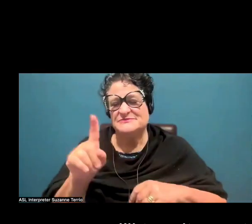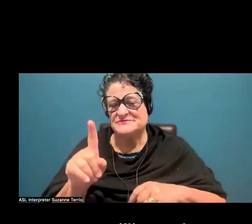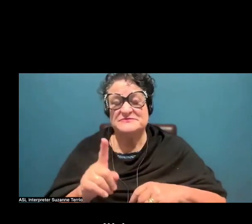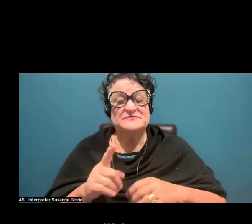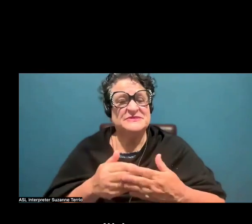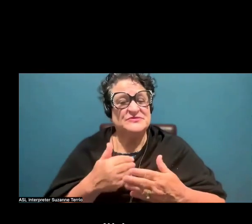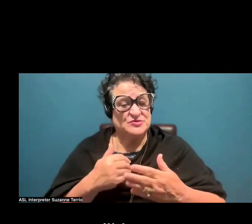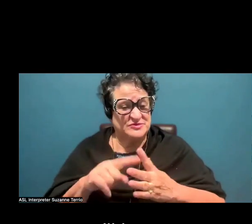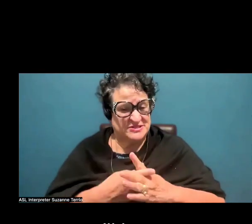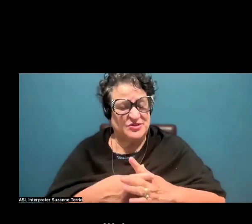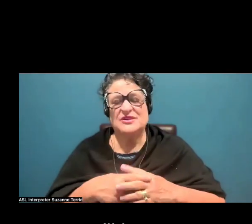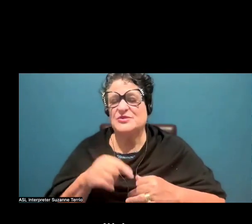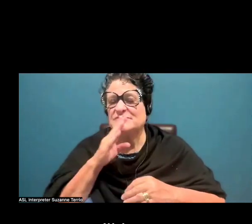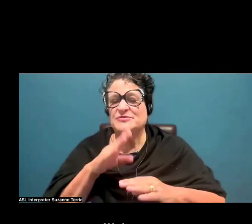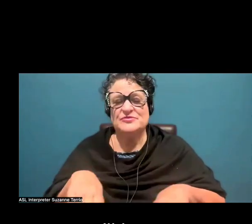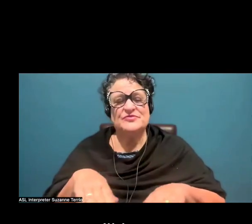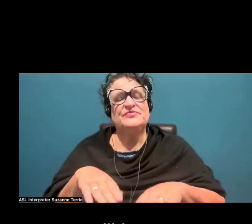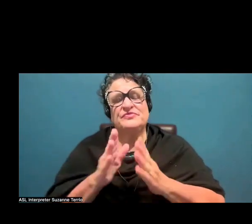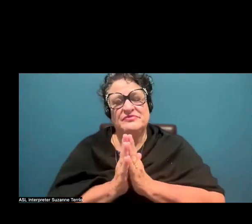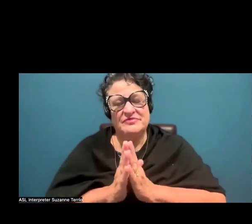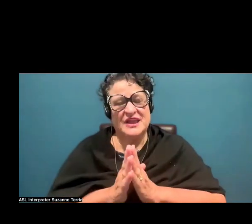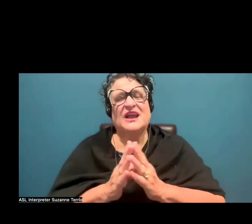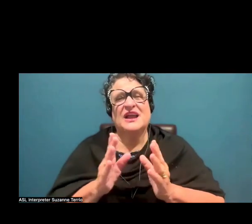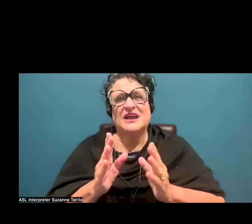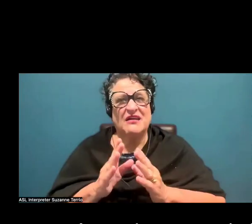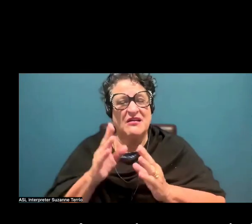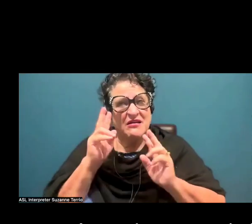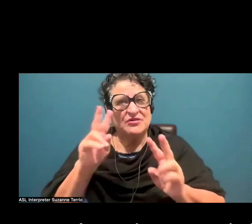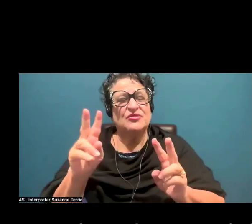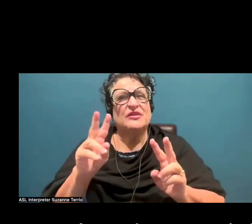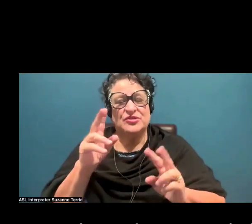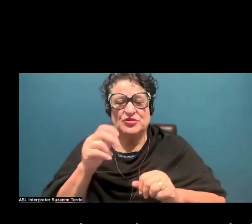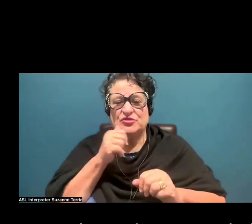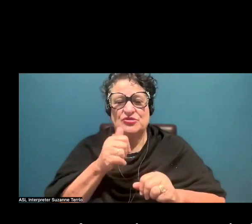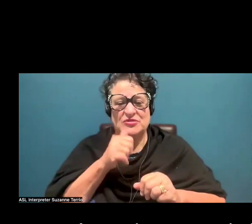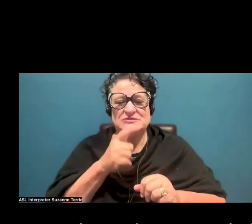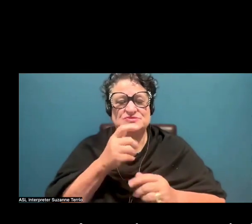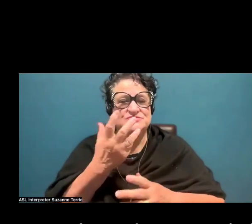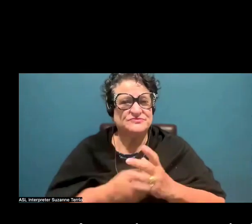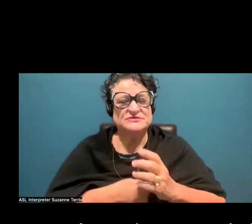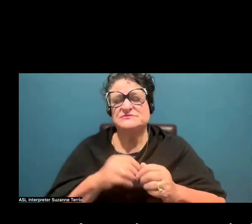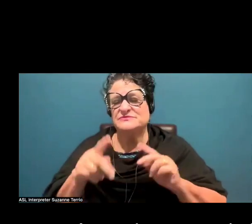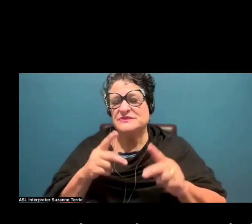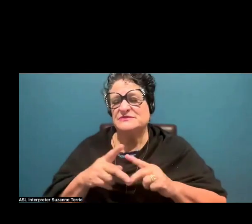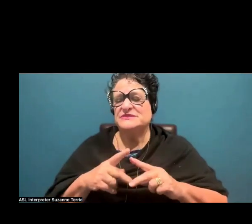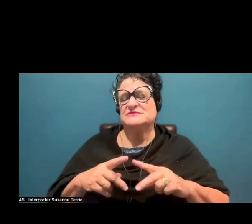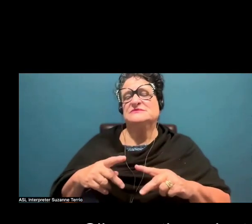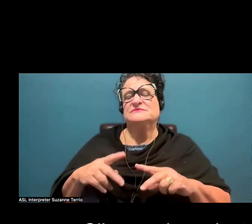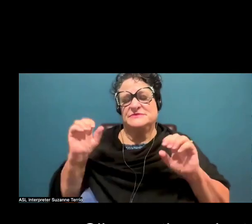we begin, we'll have a moment of silence in honor of the girls. Around me, people bow their heads and clasp their